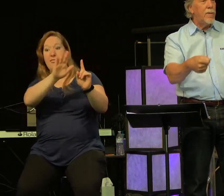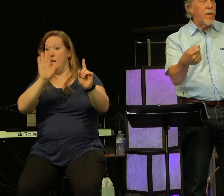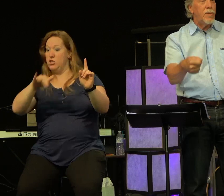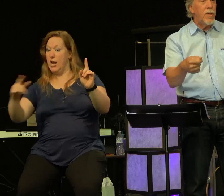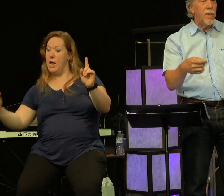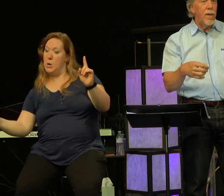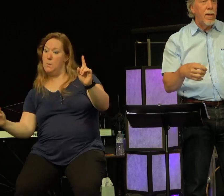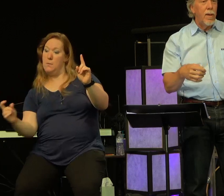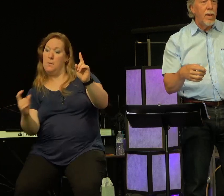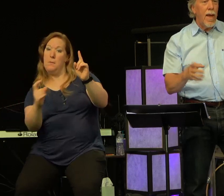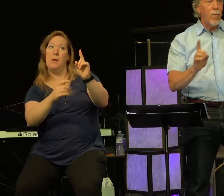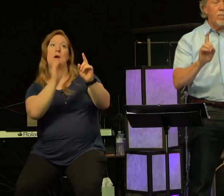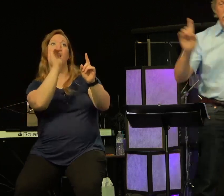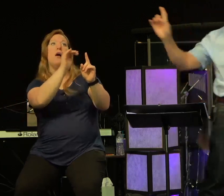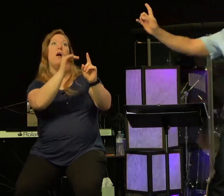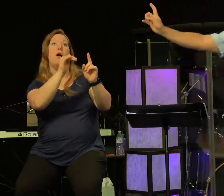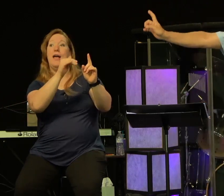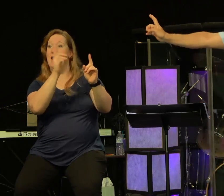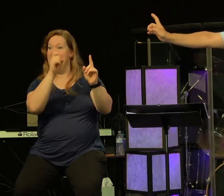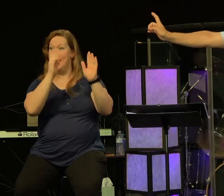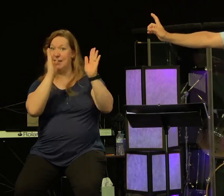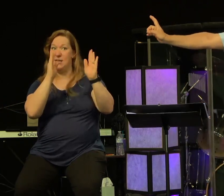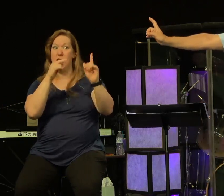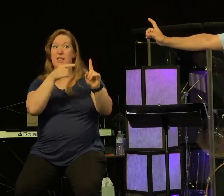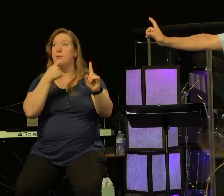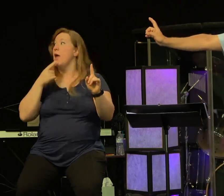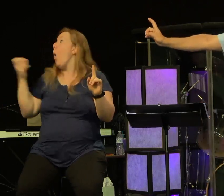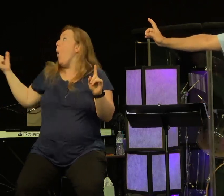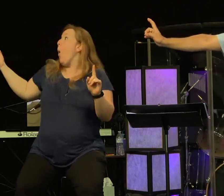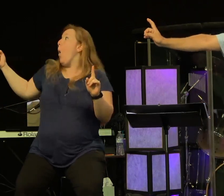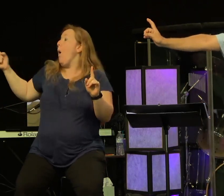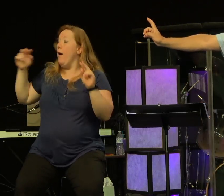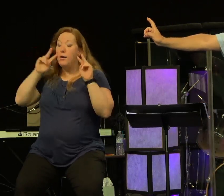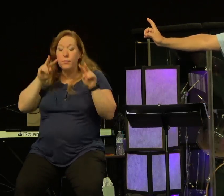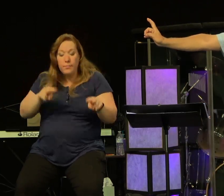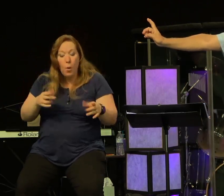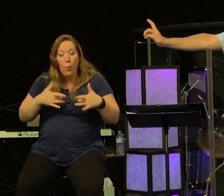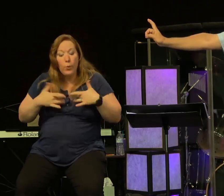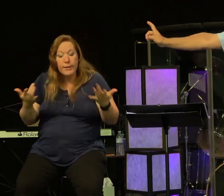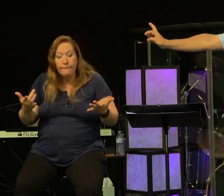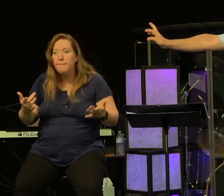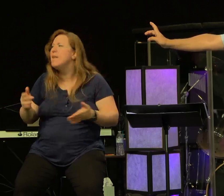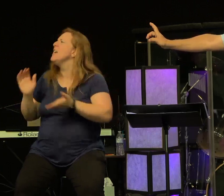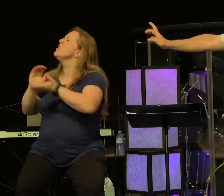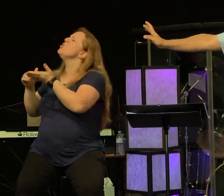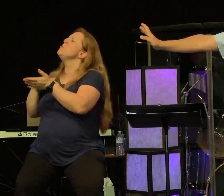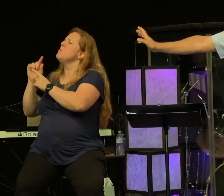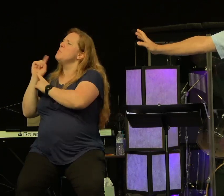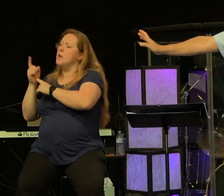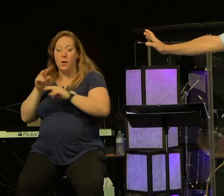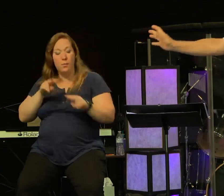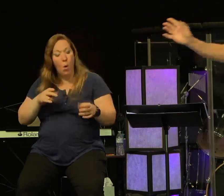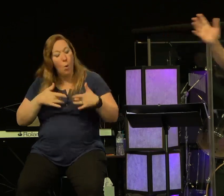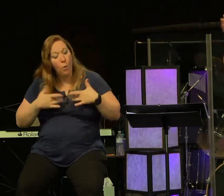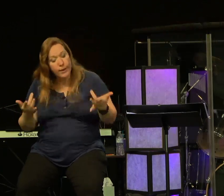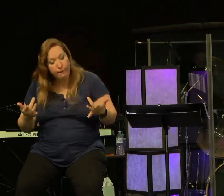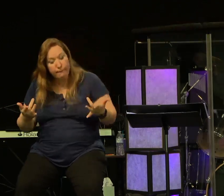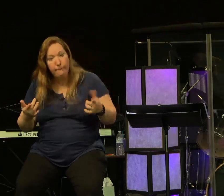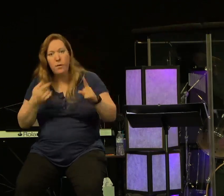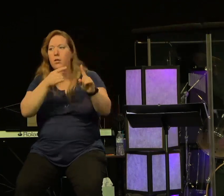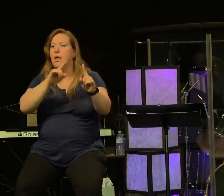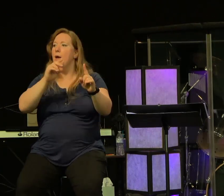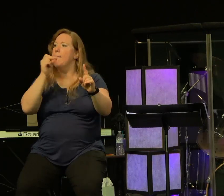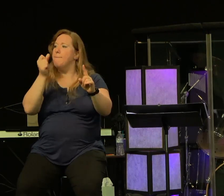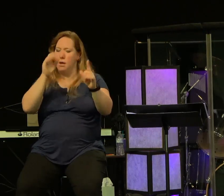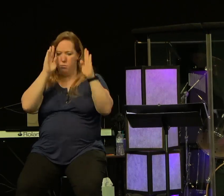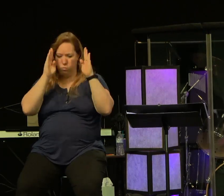daddy's attention, they would put us on hold. Excuse me, just hang on. And